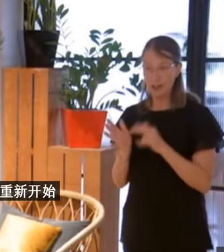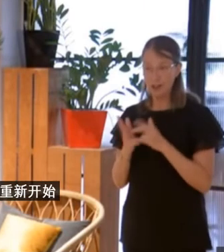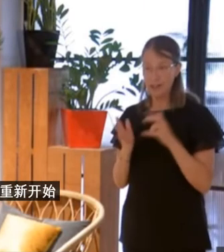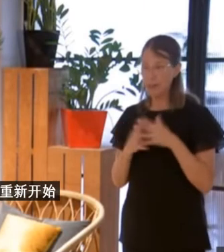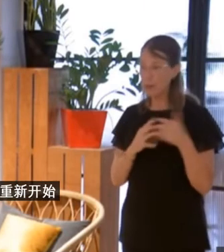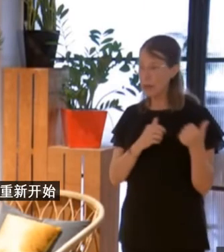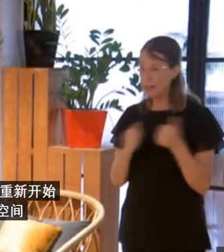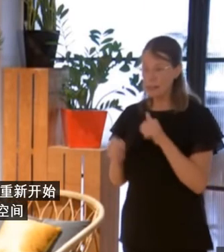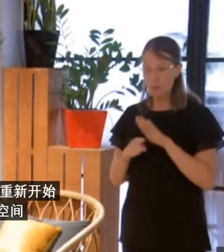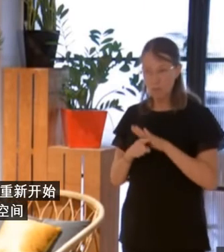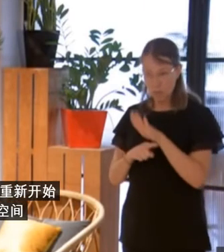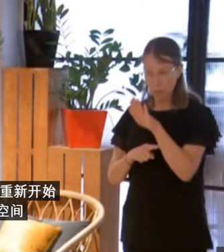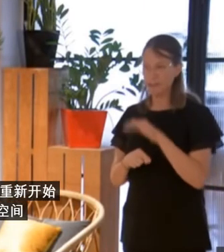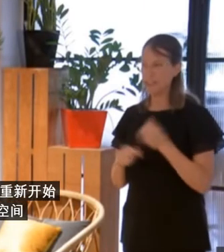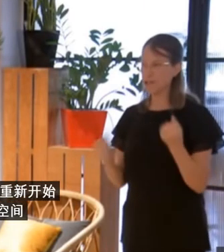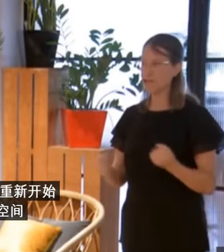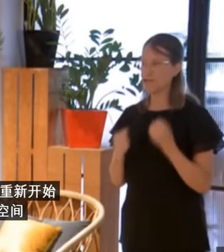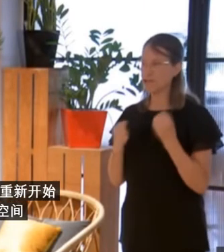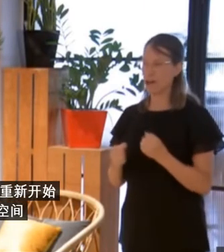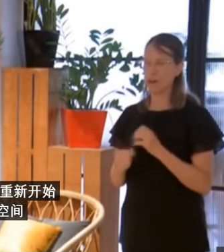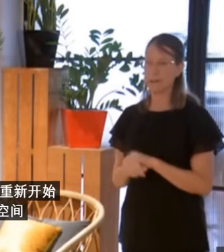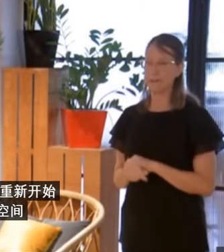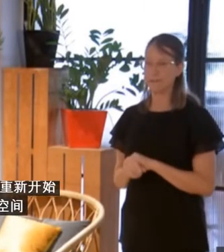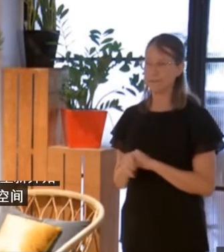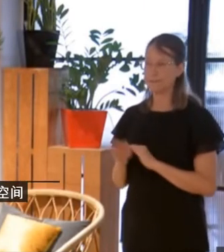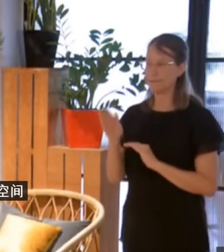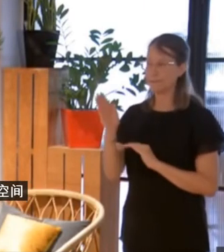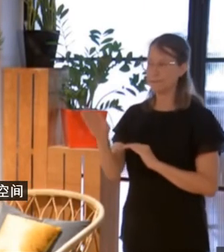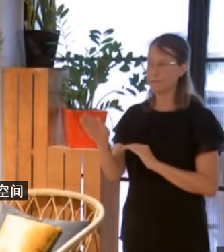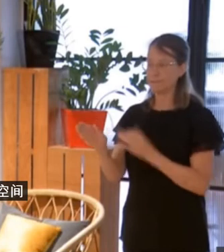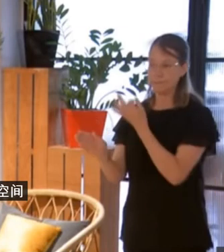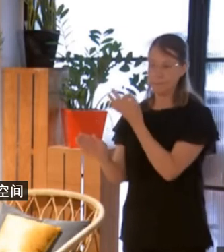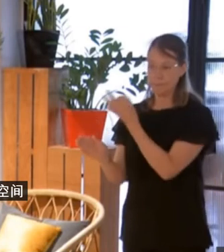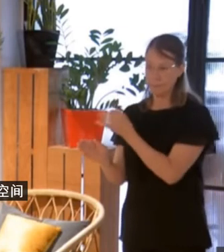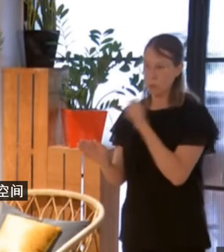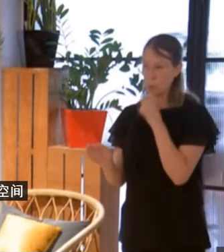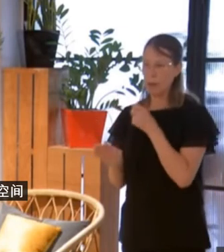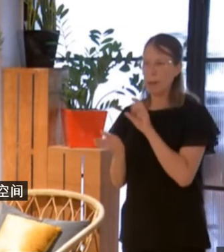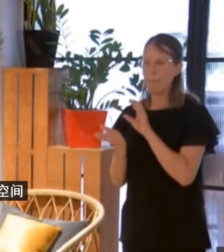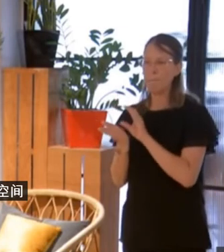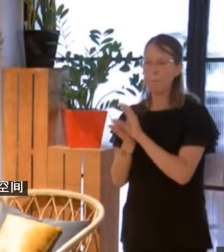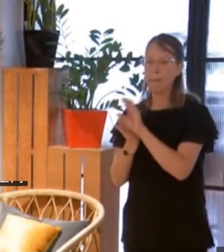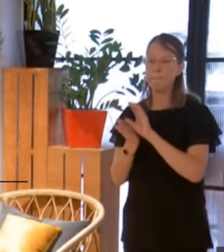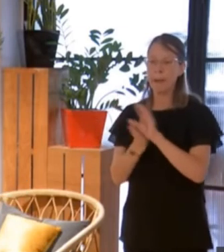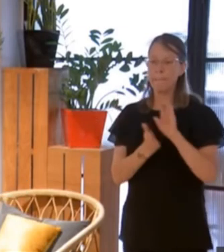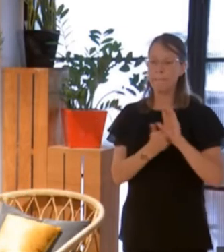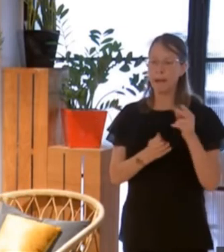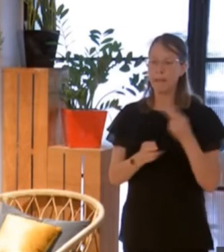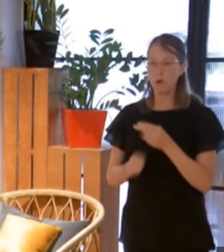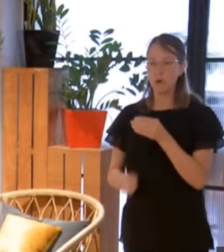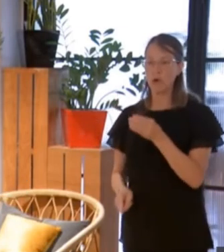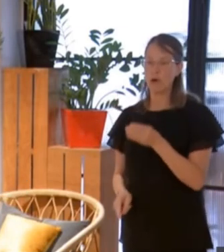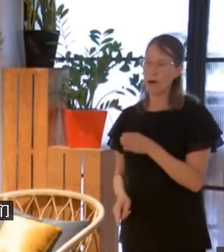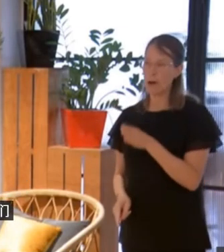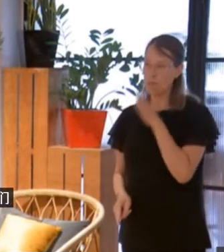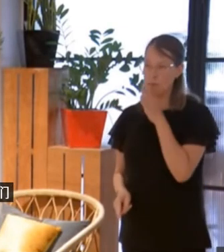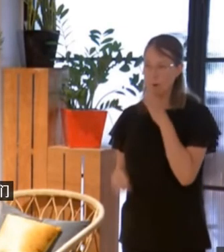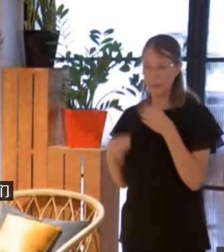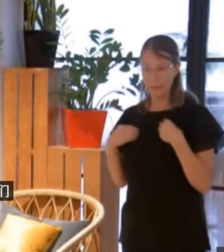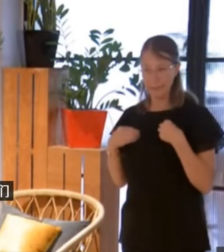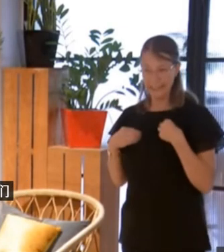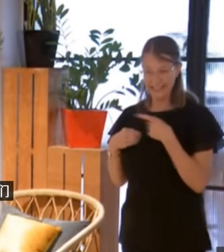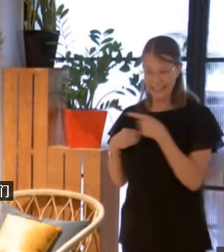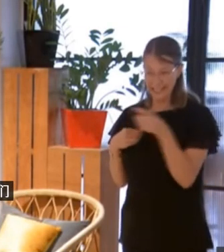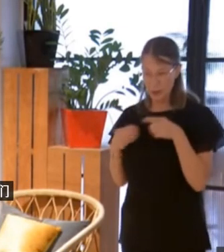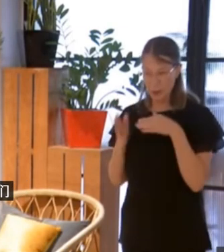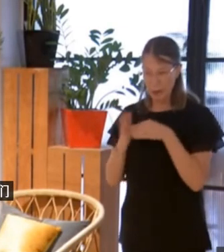on the front foot in a very strong space. And are you willing to offer grants or other financial enticements to private companies to help them to encourage people back into